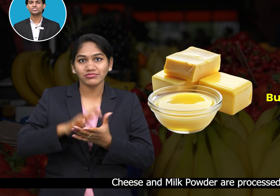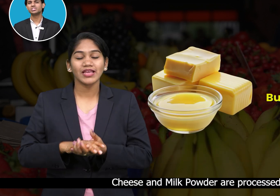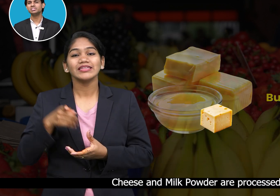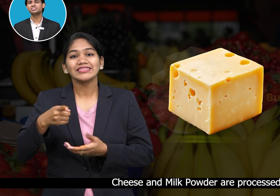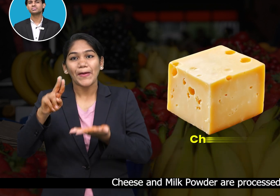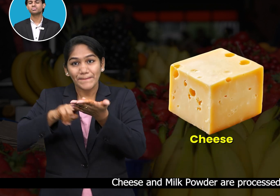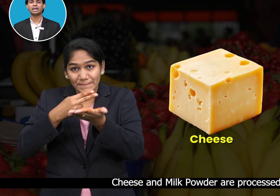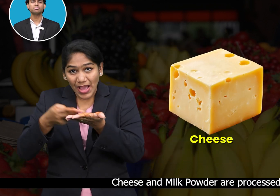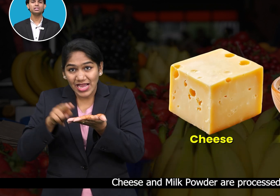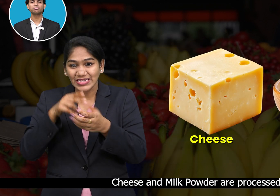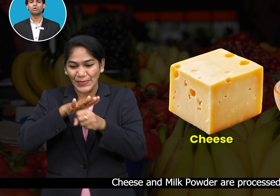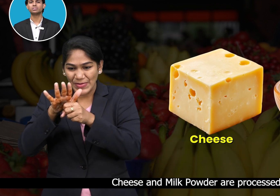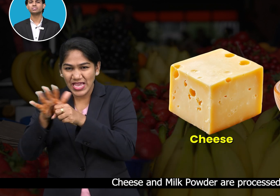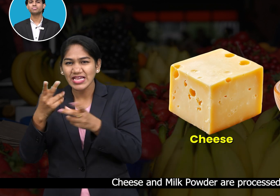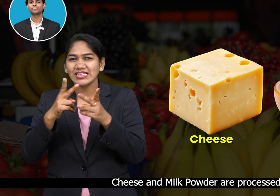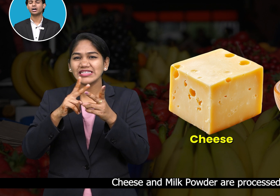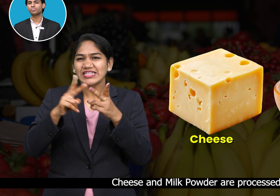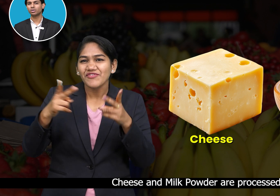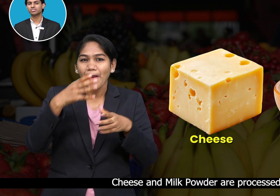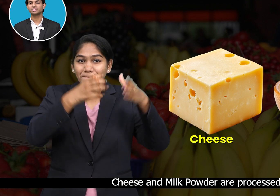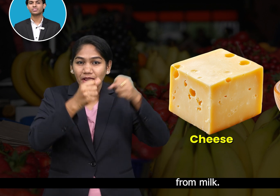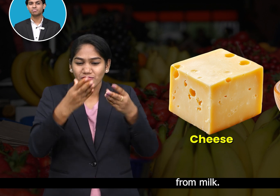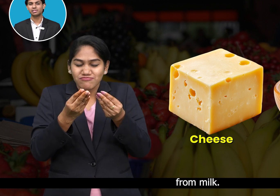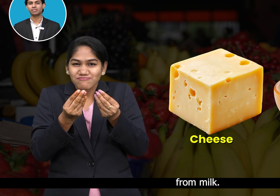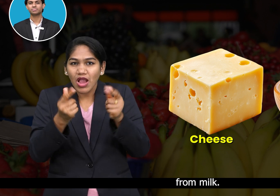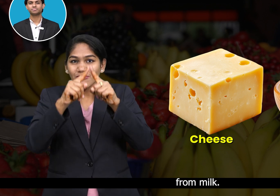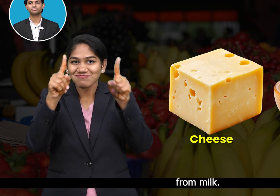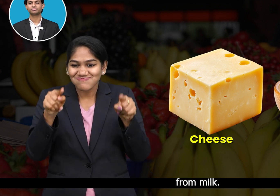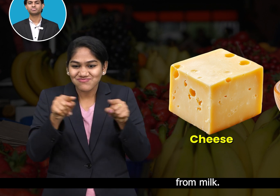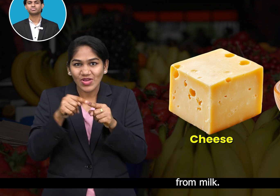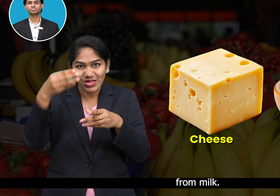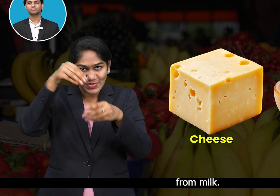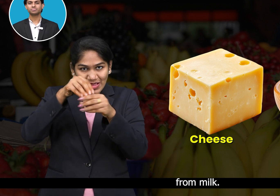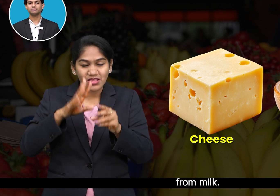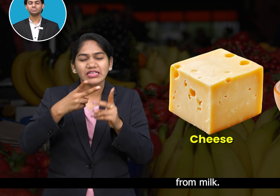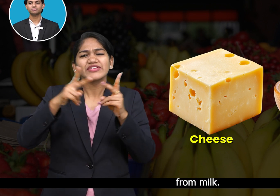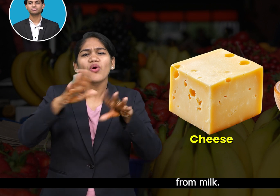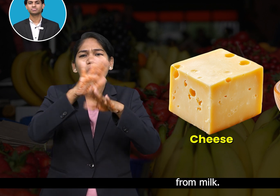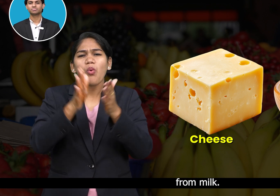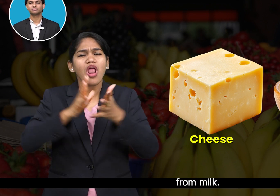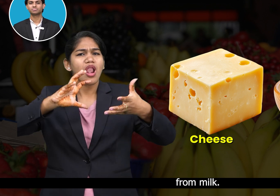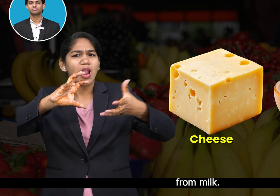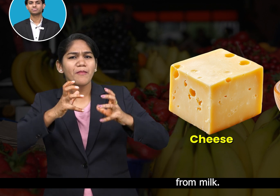butter, cheese, and milk powder are processed from milk.